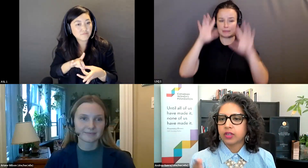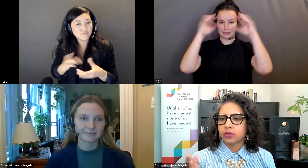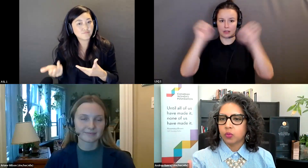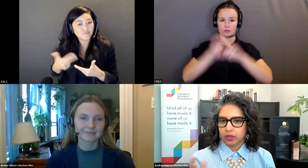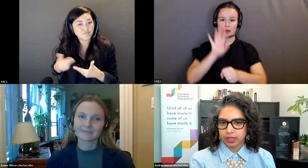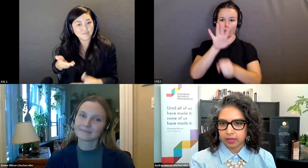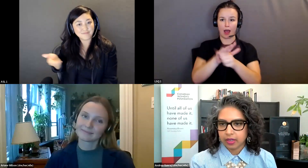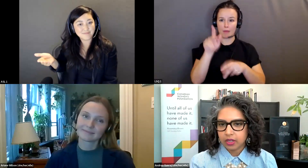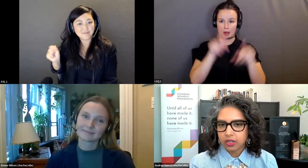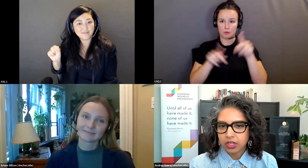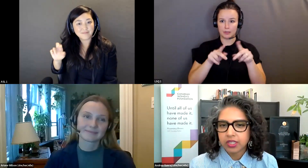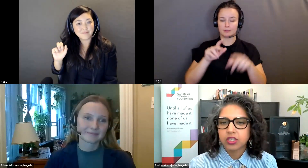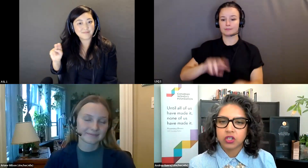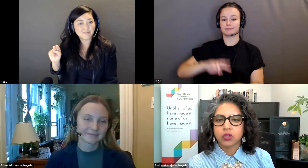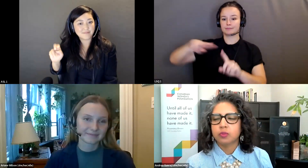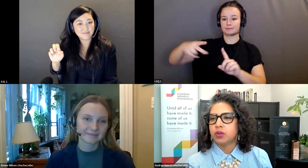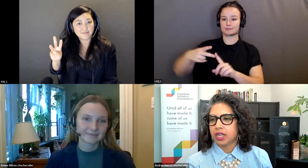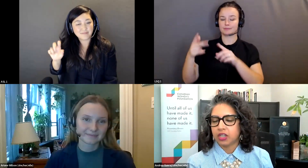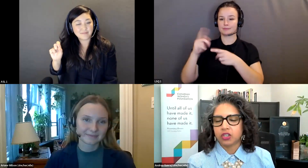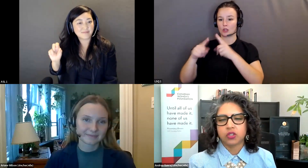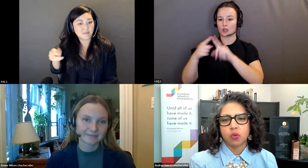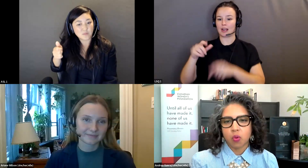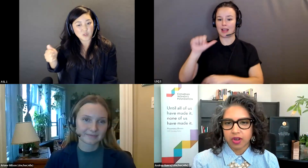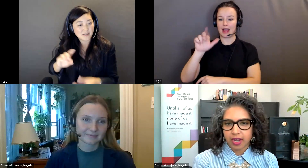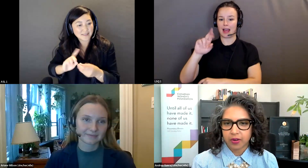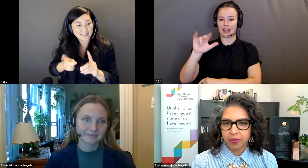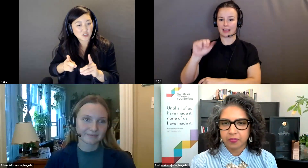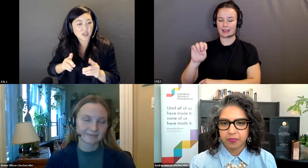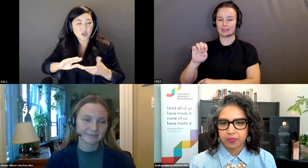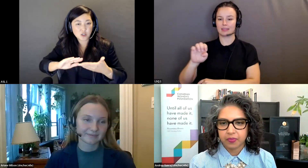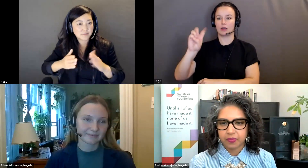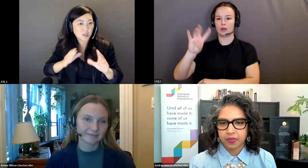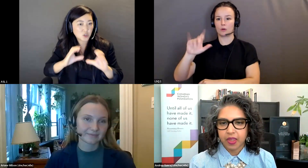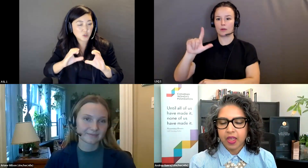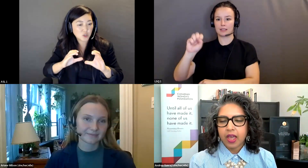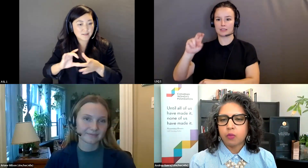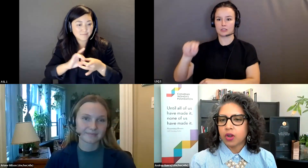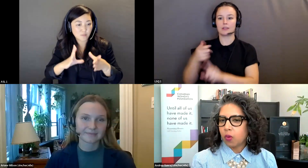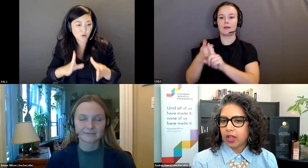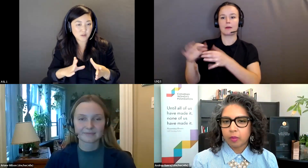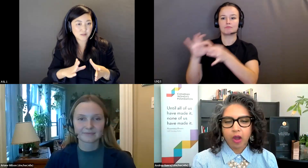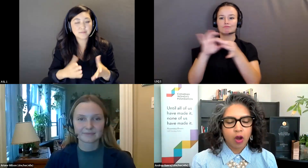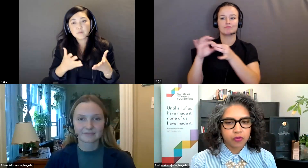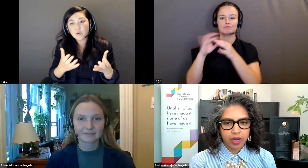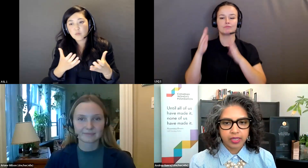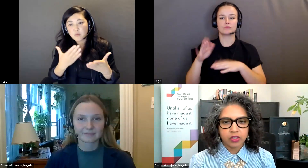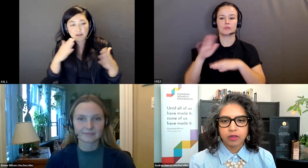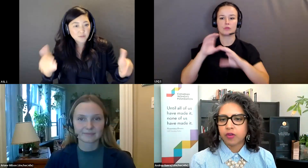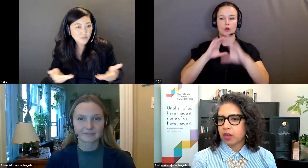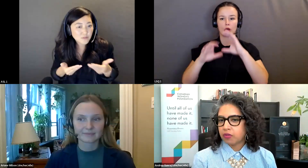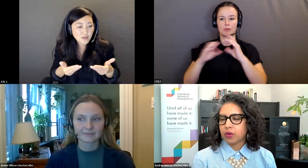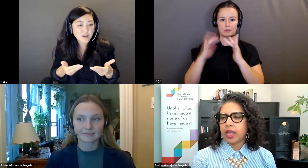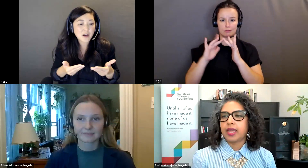colleague, Arian Wilson. She's the Digital Communications Coordinator. I want to welcome our